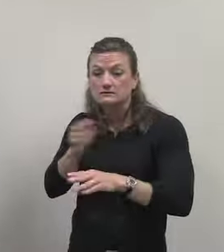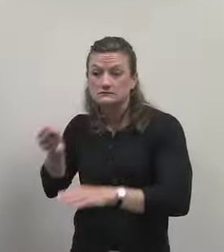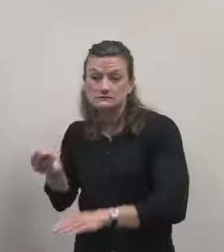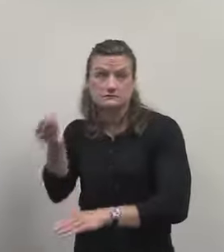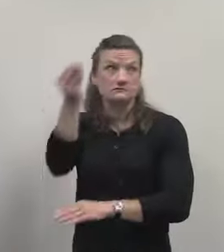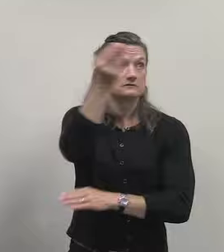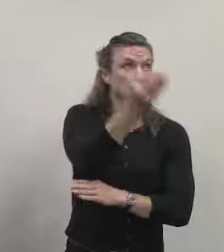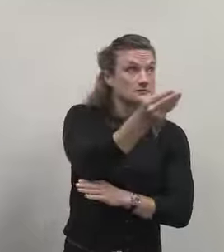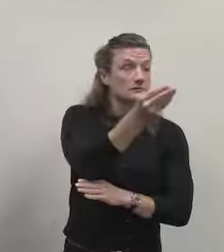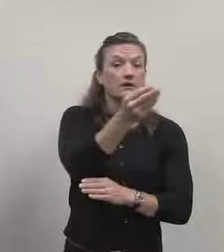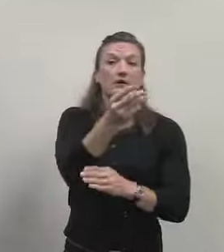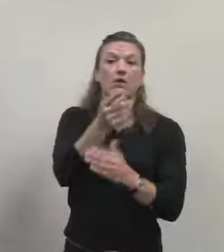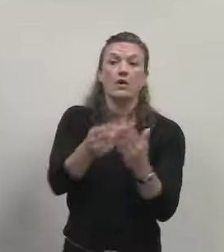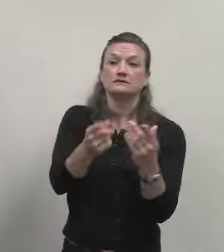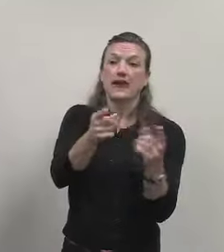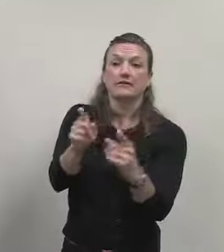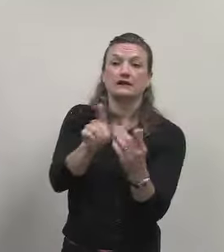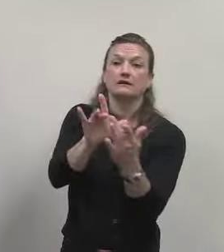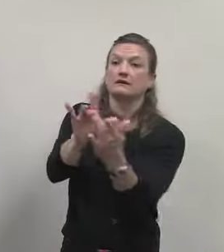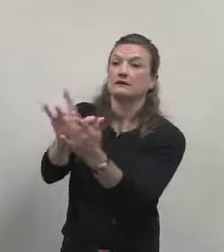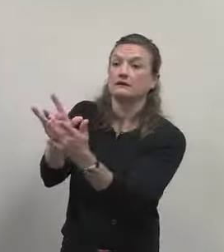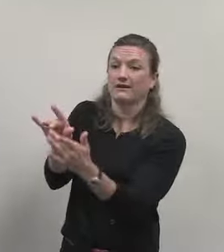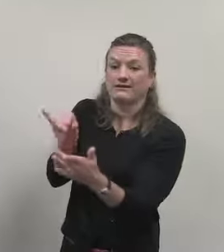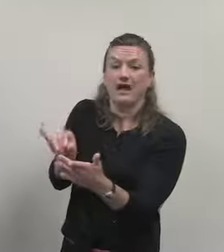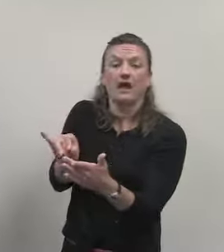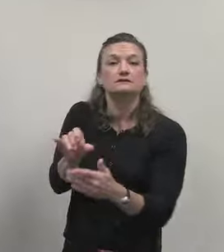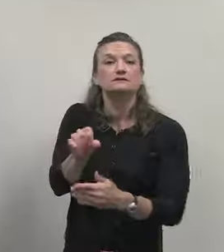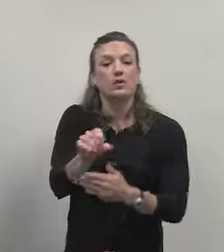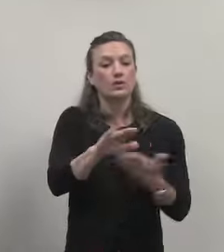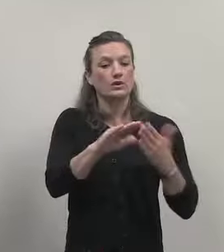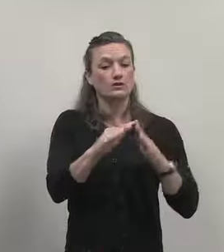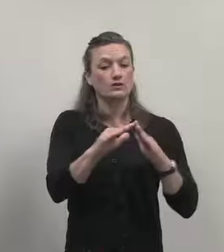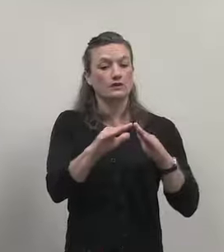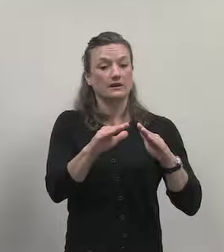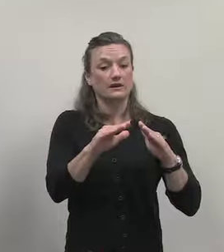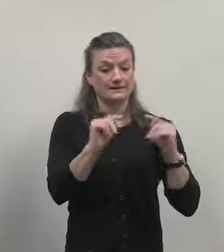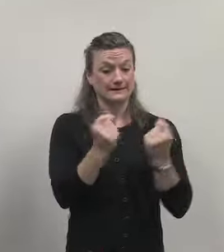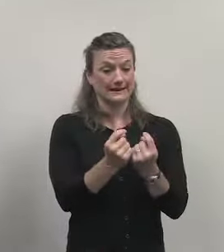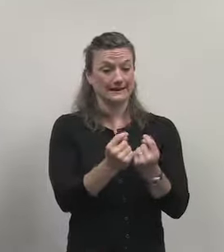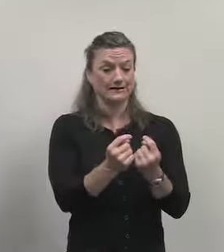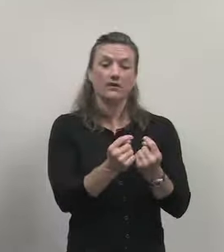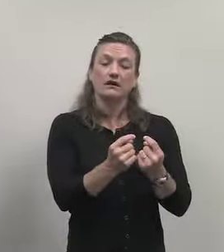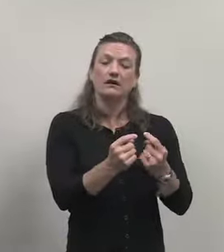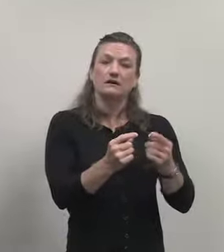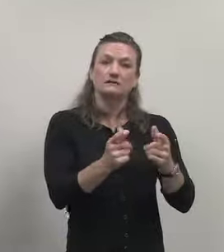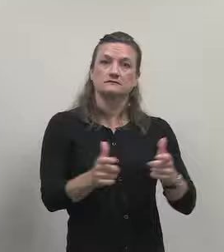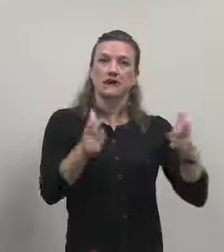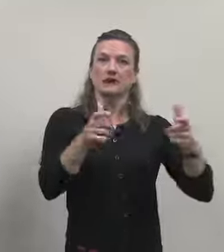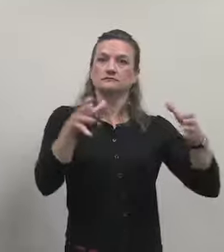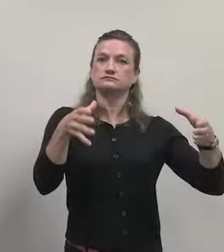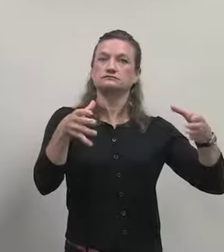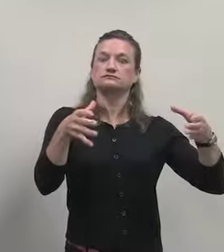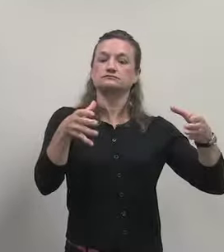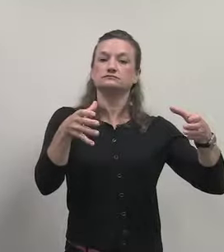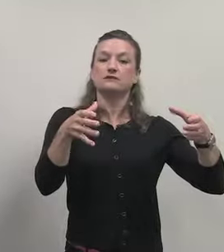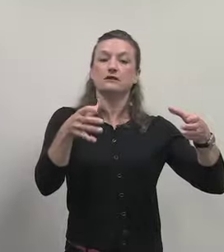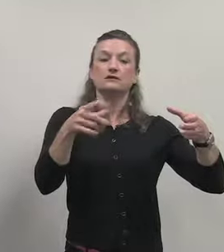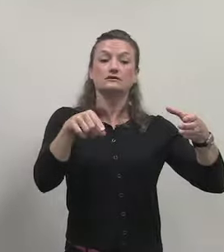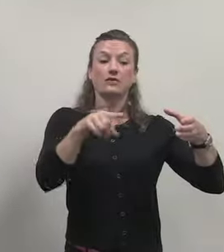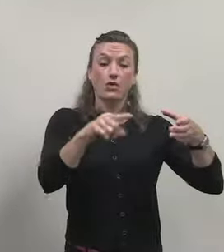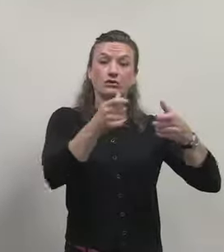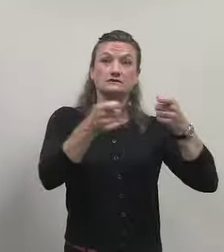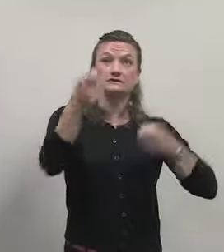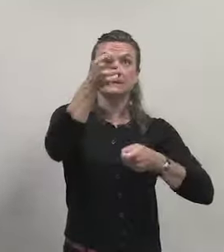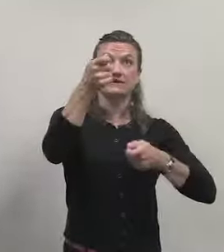what connections are being made. So the community level team is where it starts, and once those community level